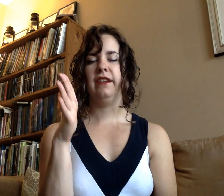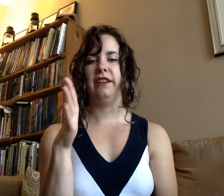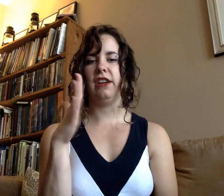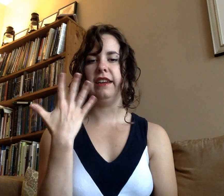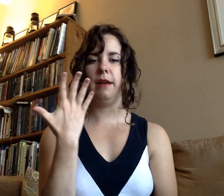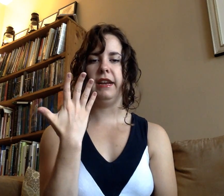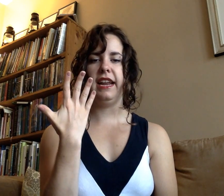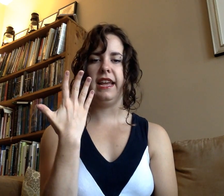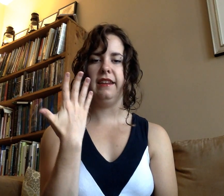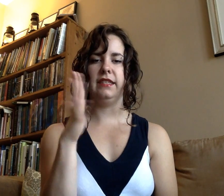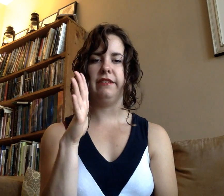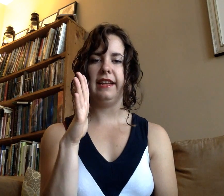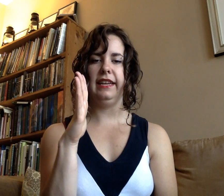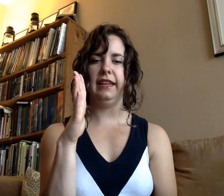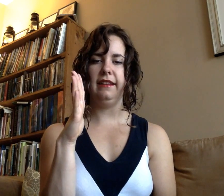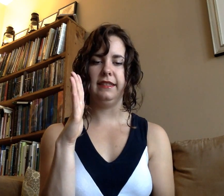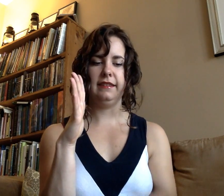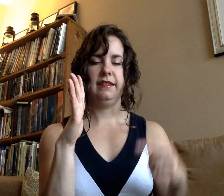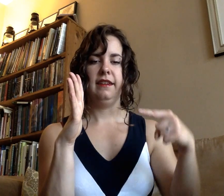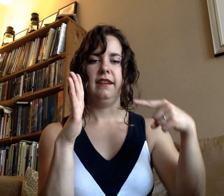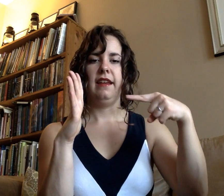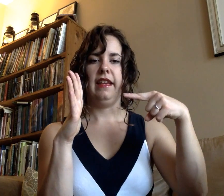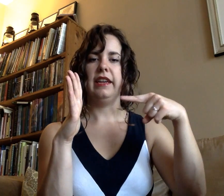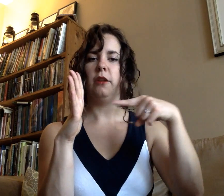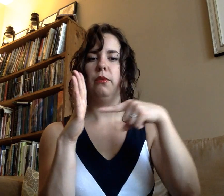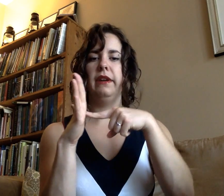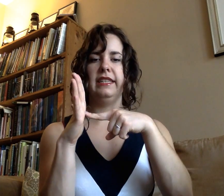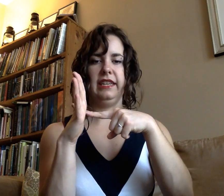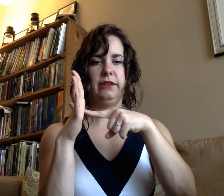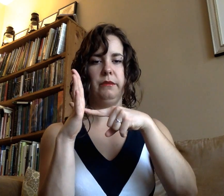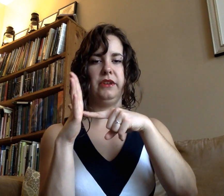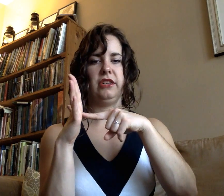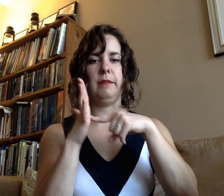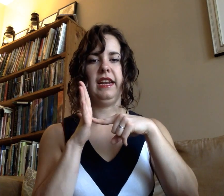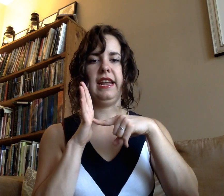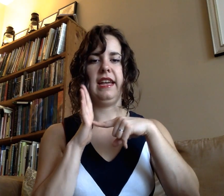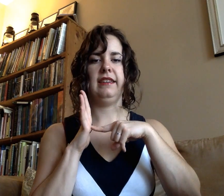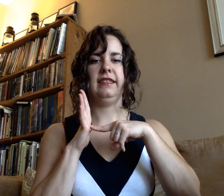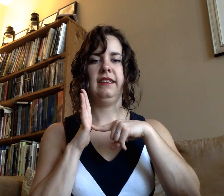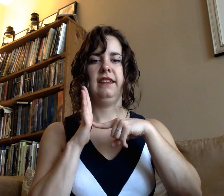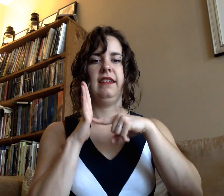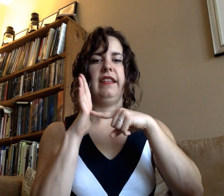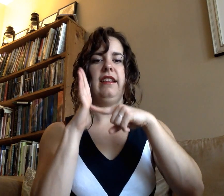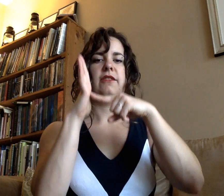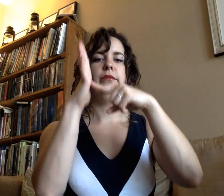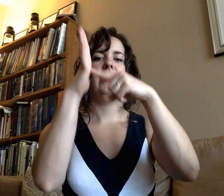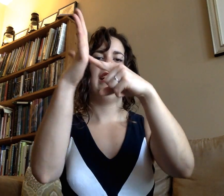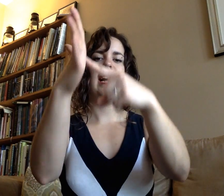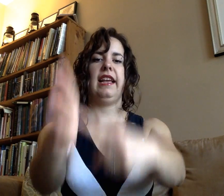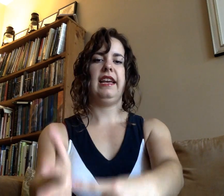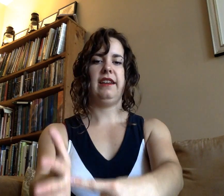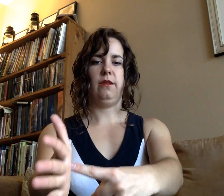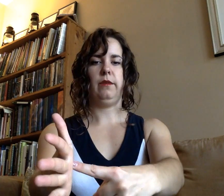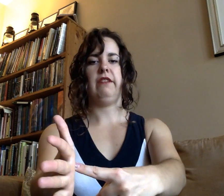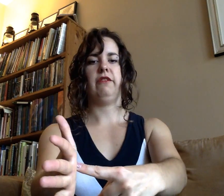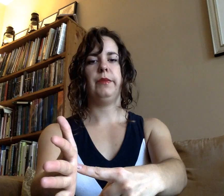your non-dominant hand is flat like this, and then you're pointing to it with your dominant hand, and then putting that hand away from you